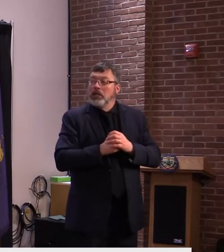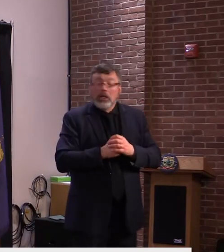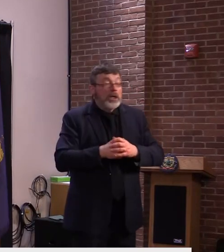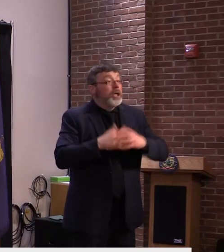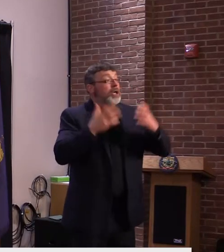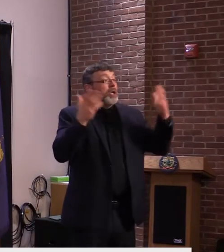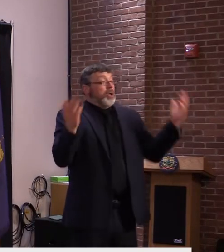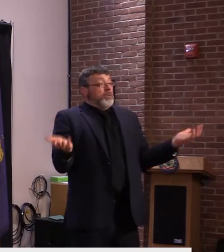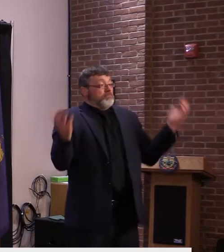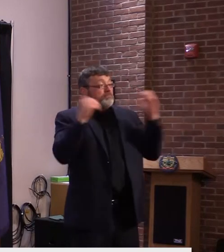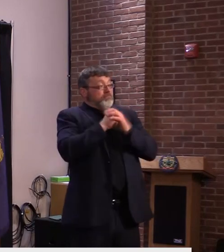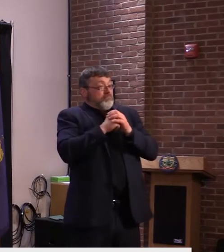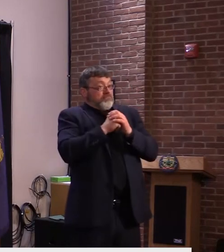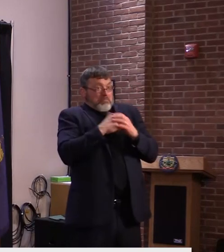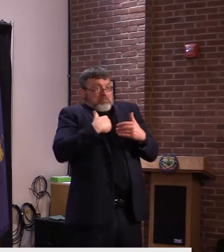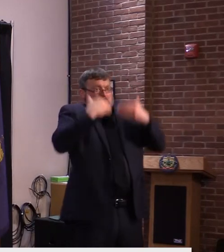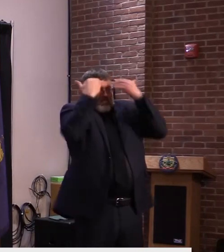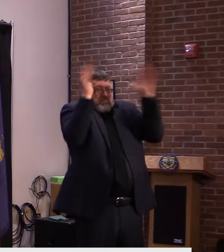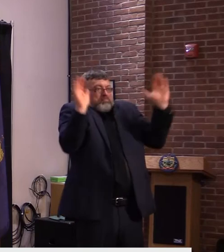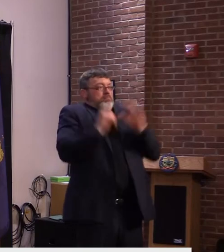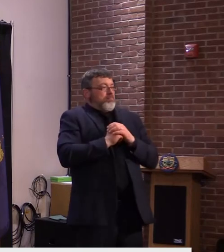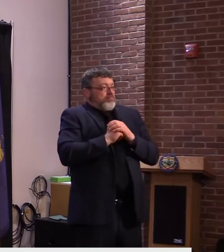Yeah, I'm not aware of any in Vermont.